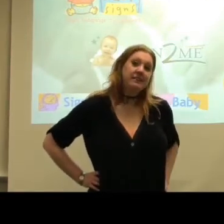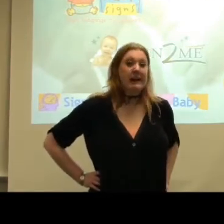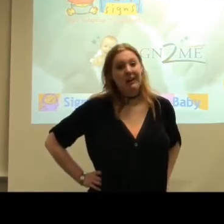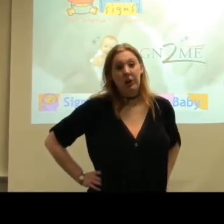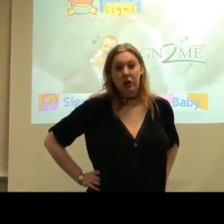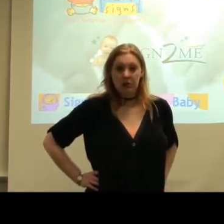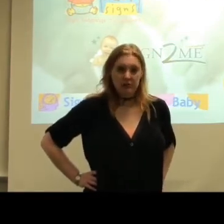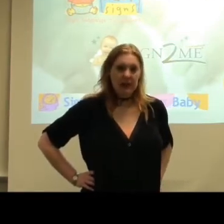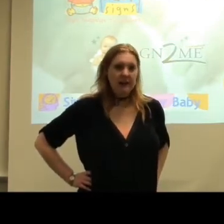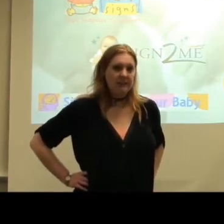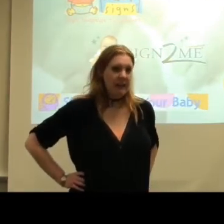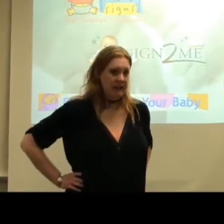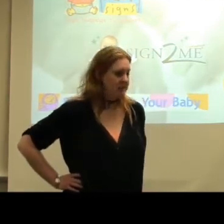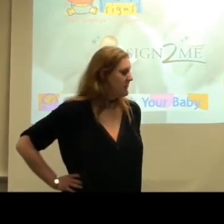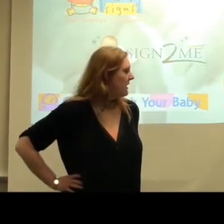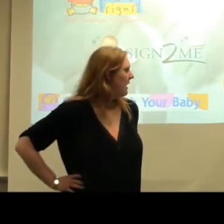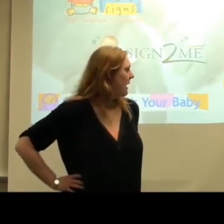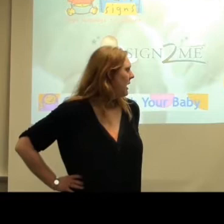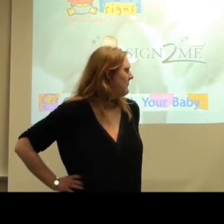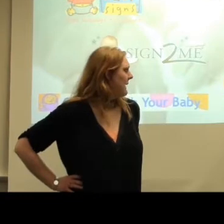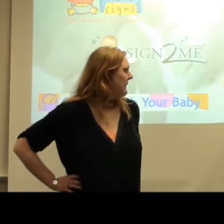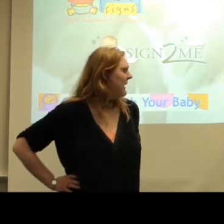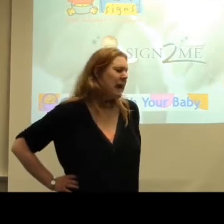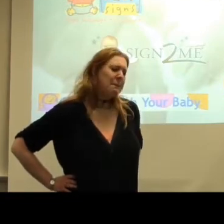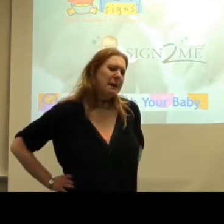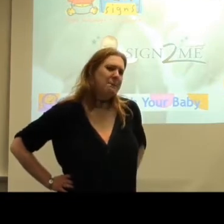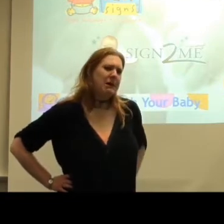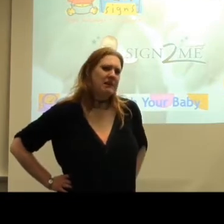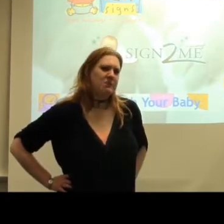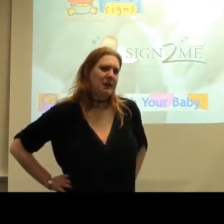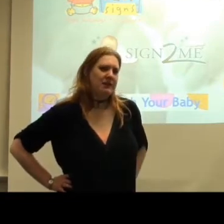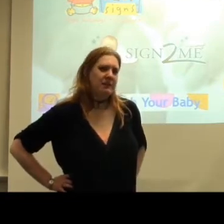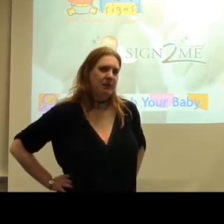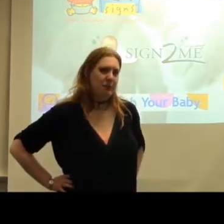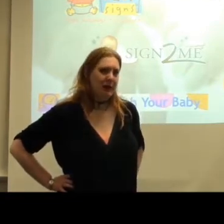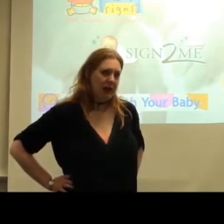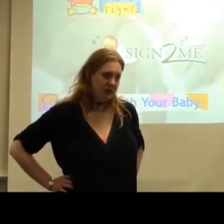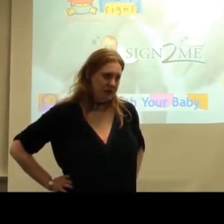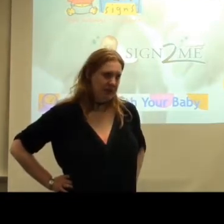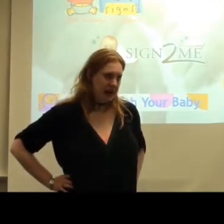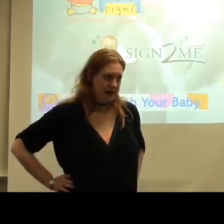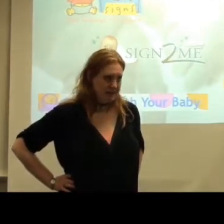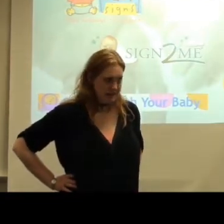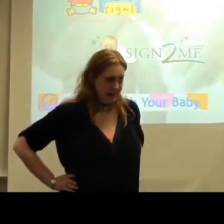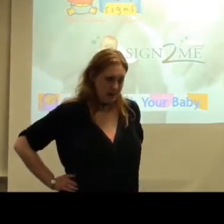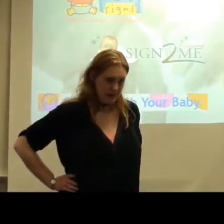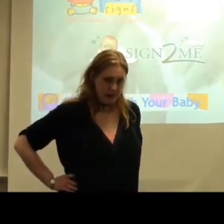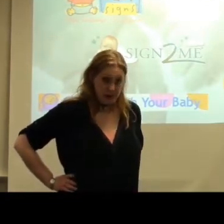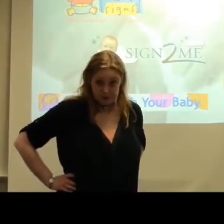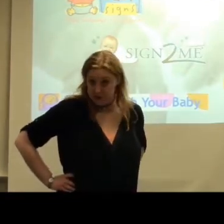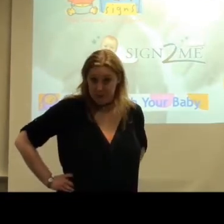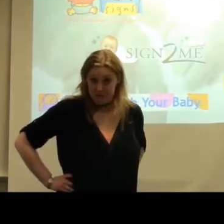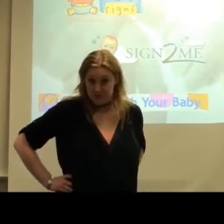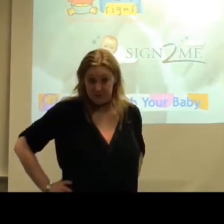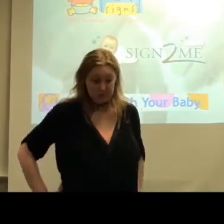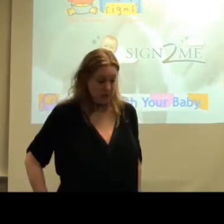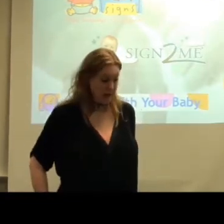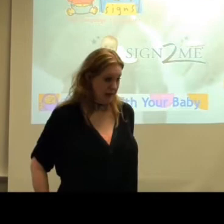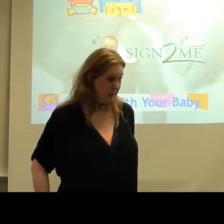sign along kind of things. And they can be a bit expensive, but I understand, you know, that they're a business and trying to make money